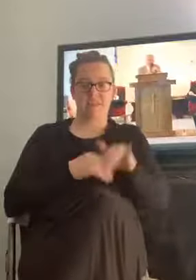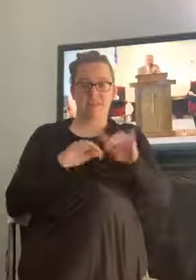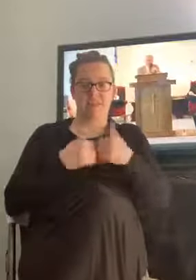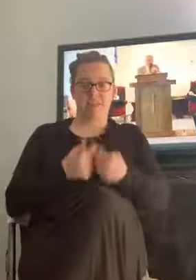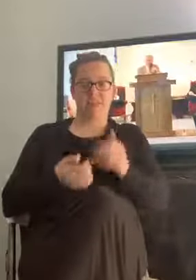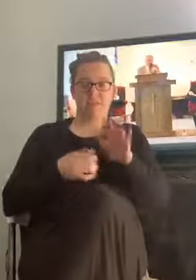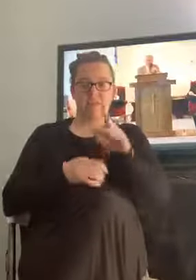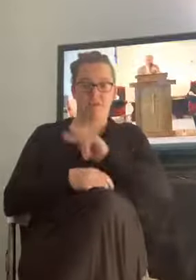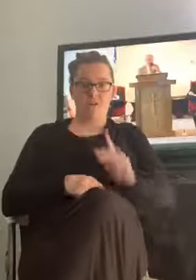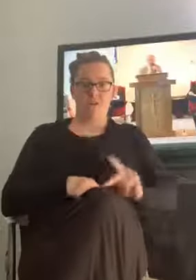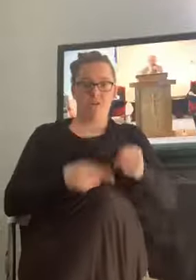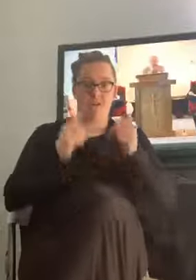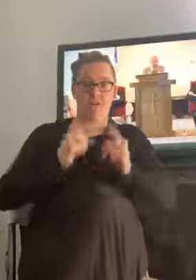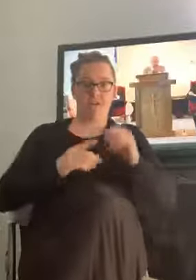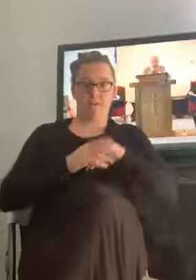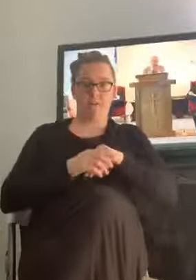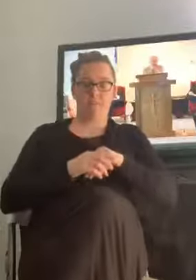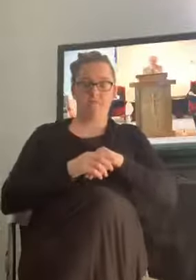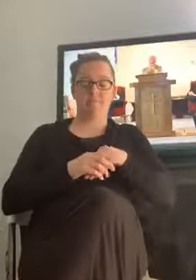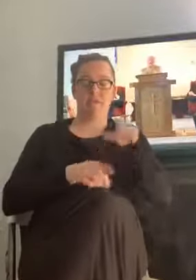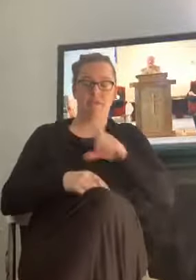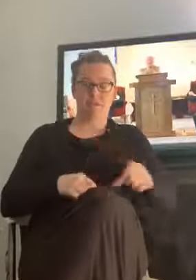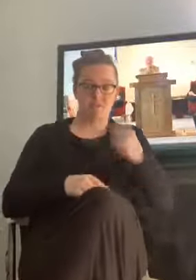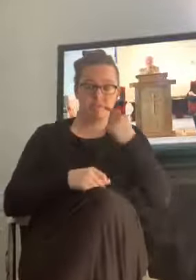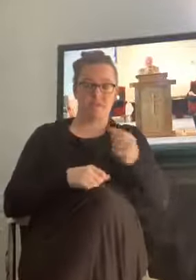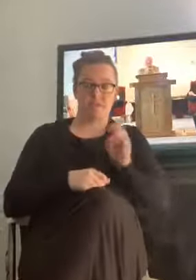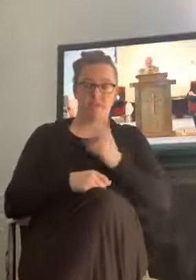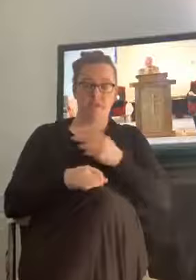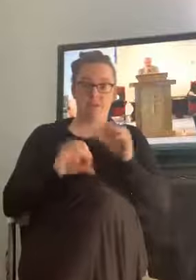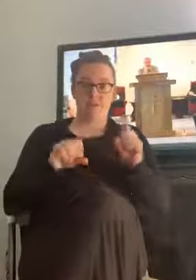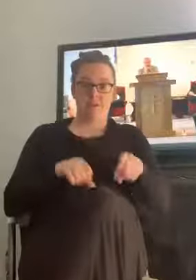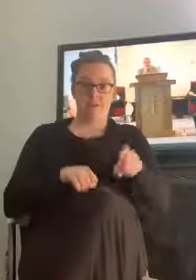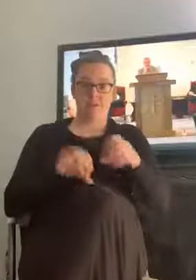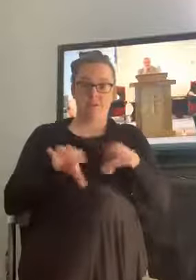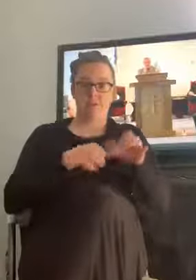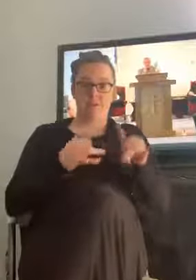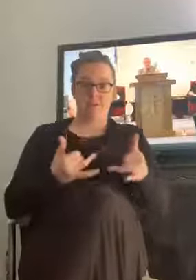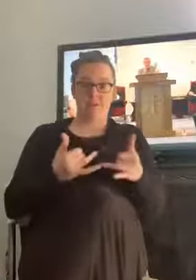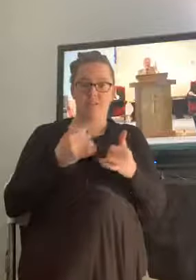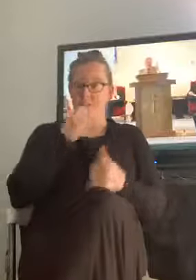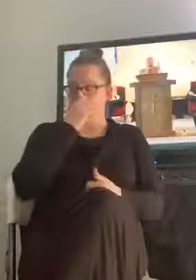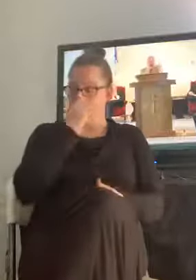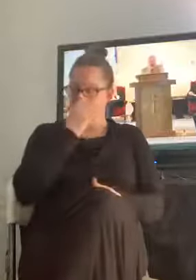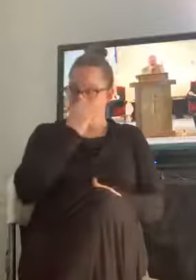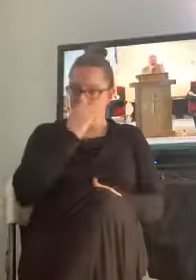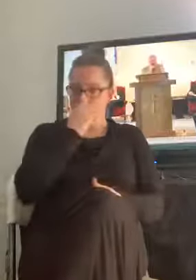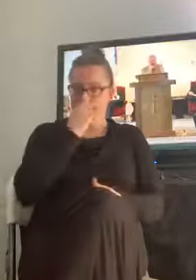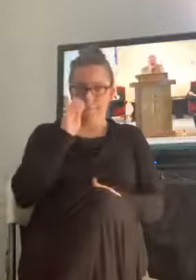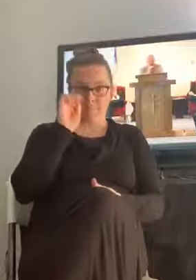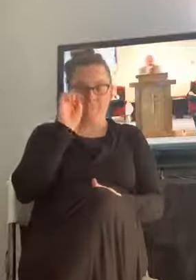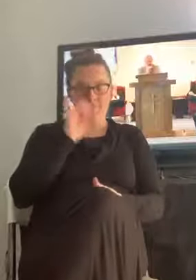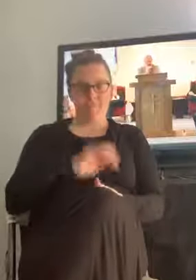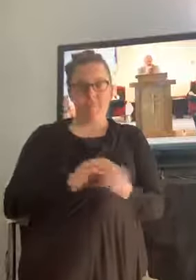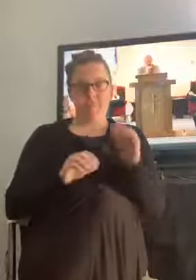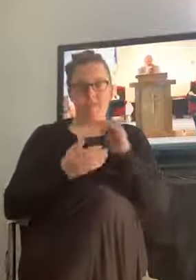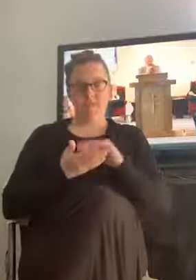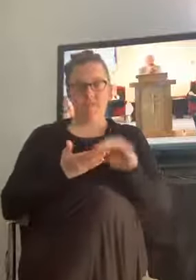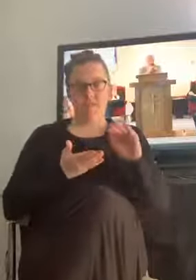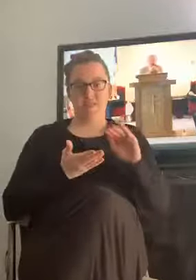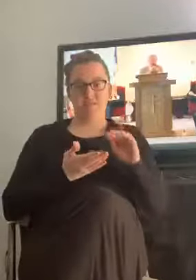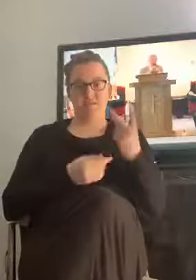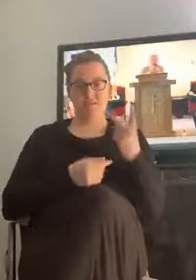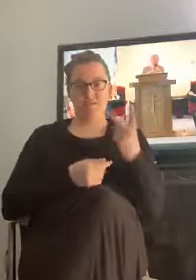is going to come. So the Lord says, we've got to fulfill this scripture. So he sent two disciples to get this donkey.